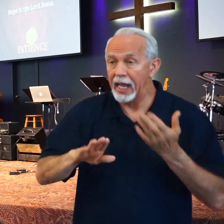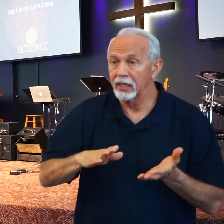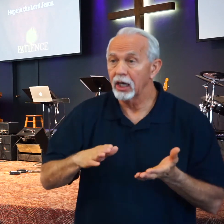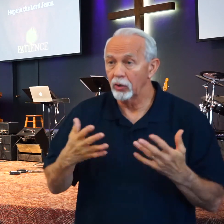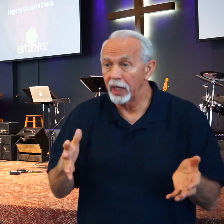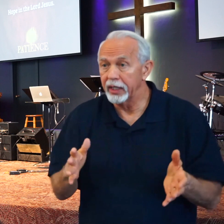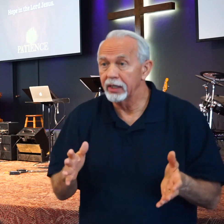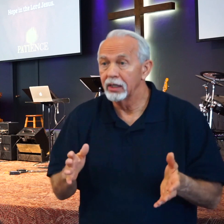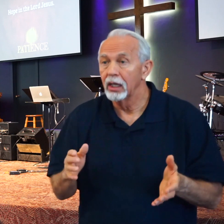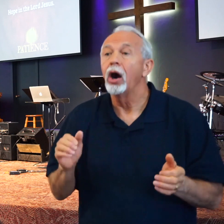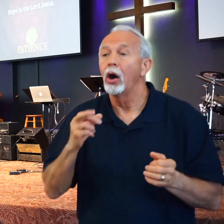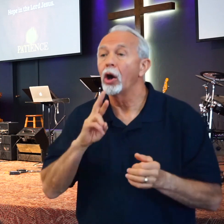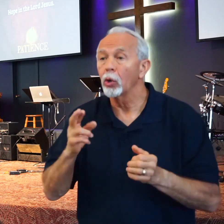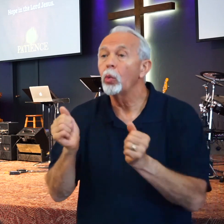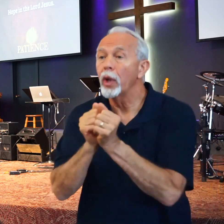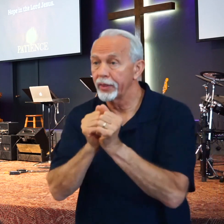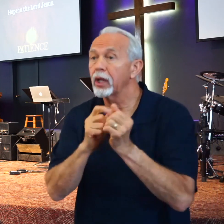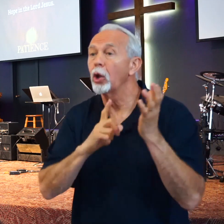the Lord.